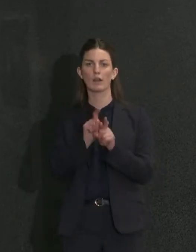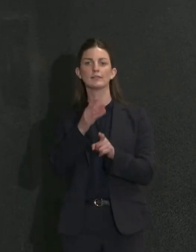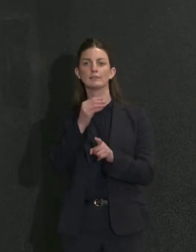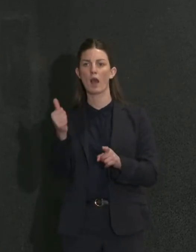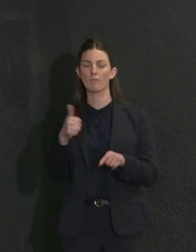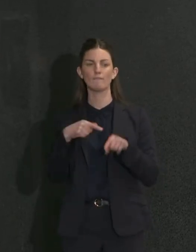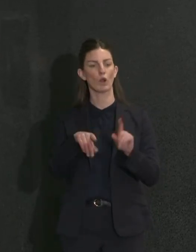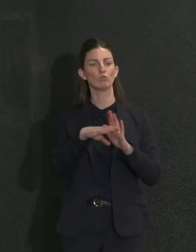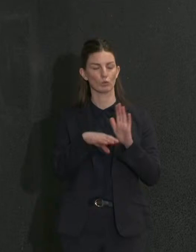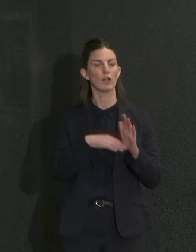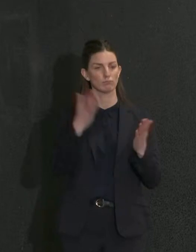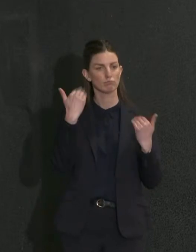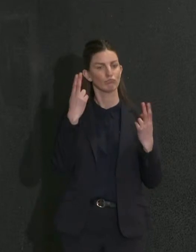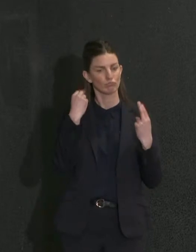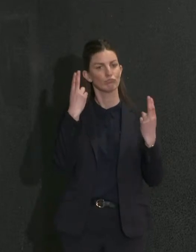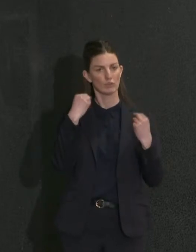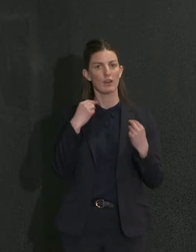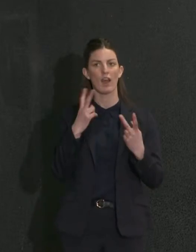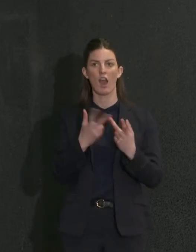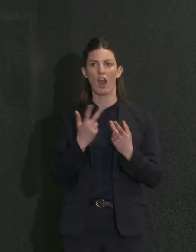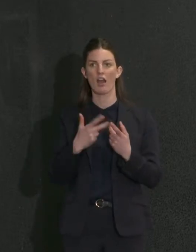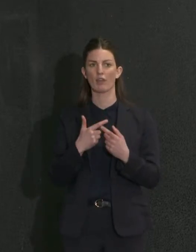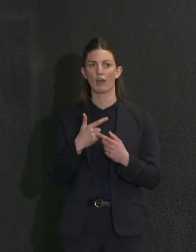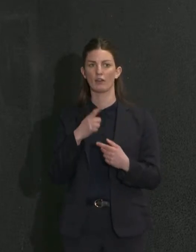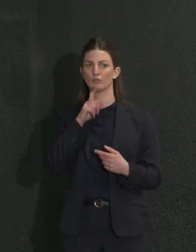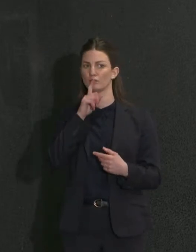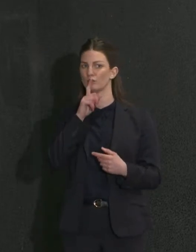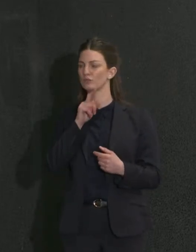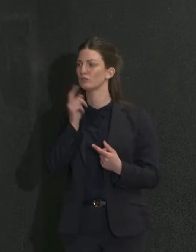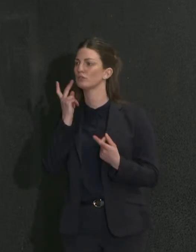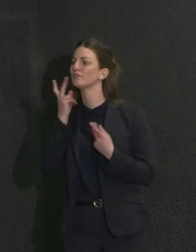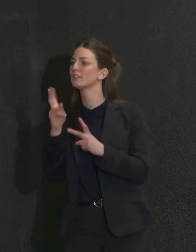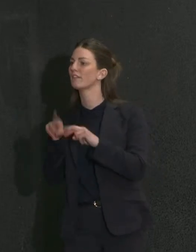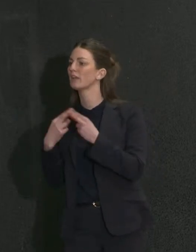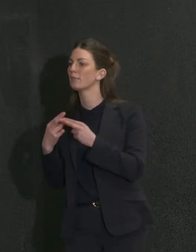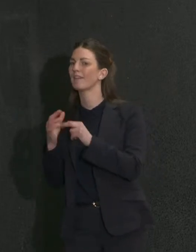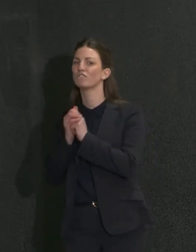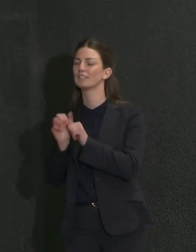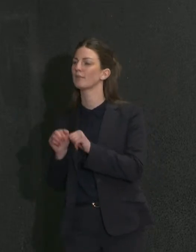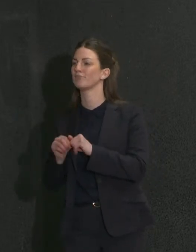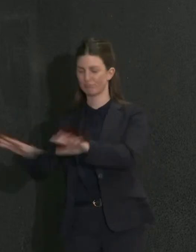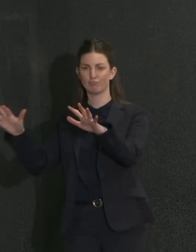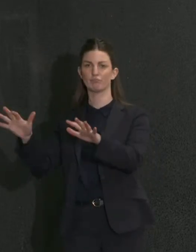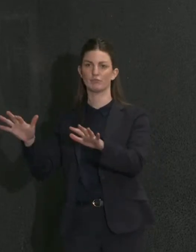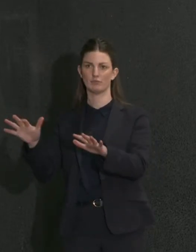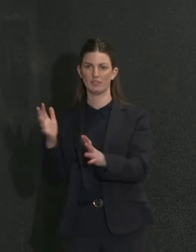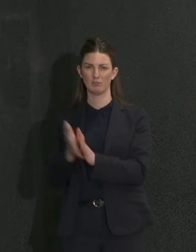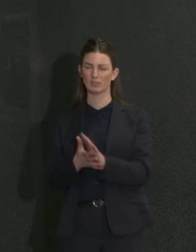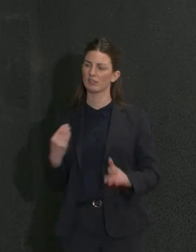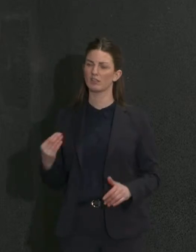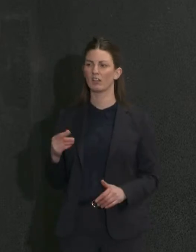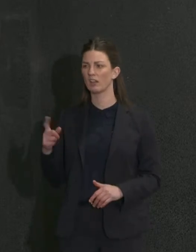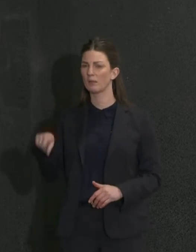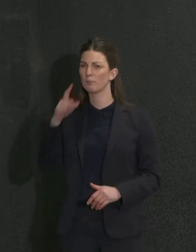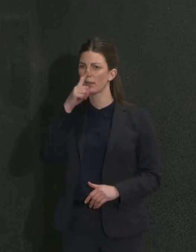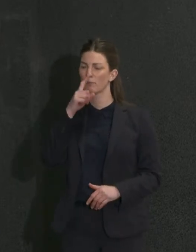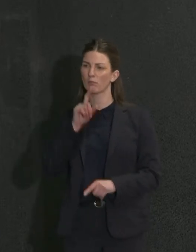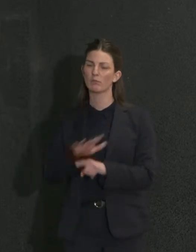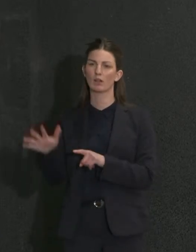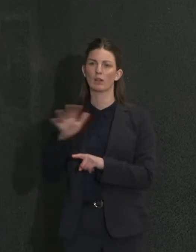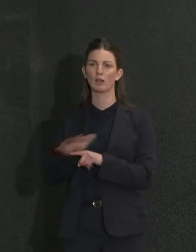with us if it seems that there is a portion of the community that are not listening? Well, I just make this point. Getting angry doesn't work against this virus. If it did, we